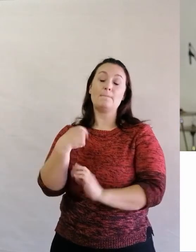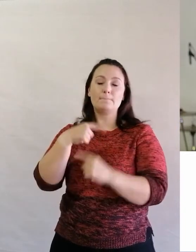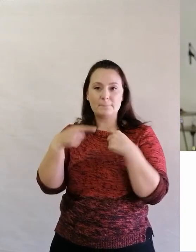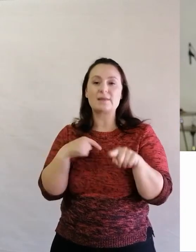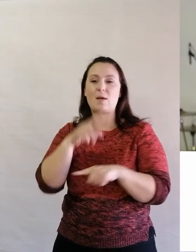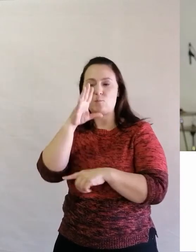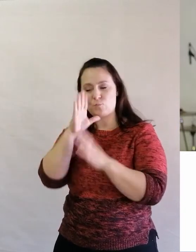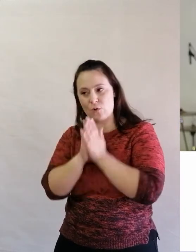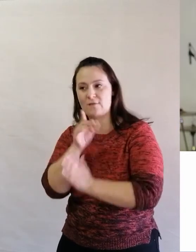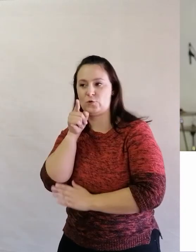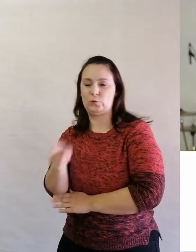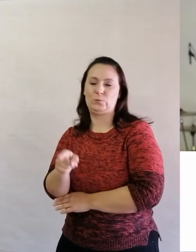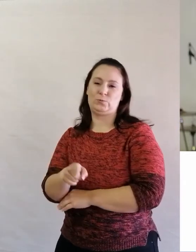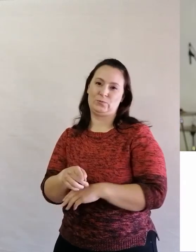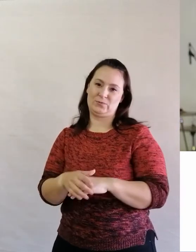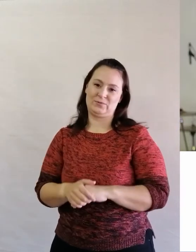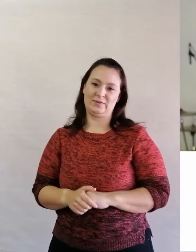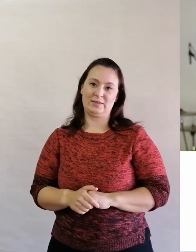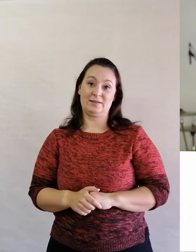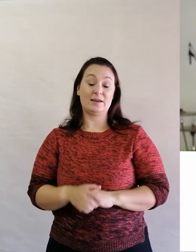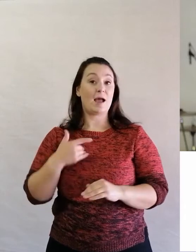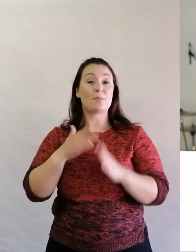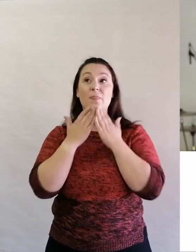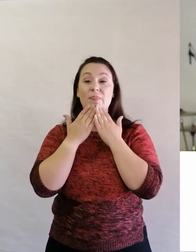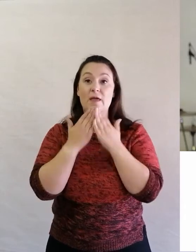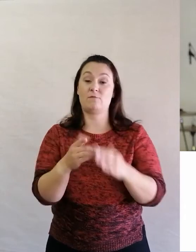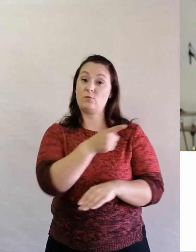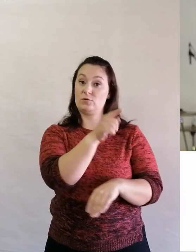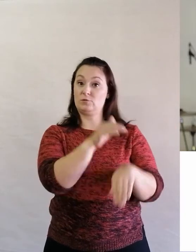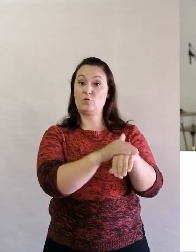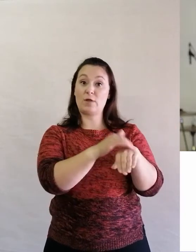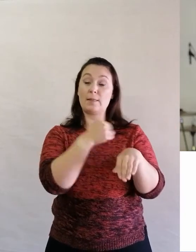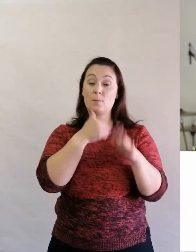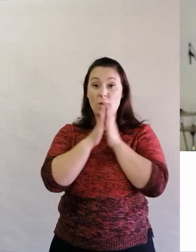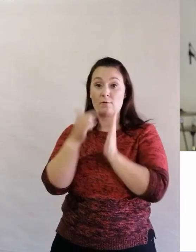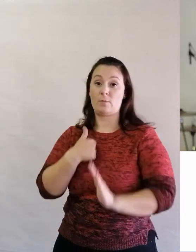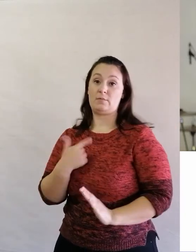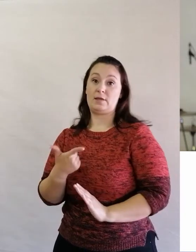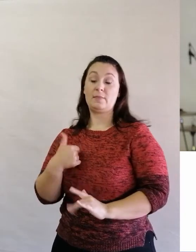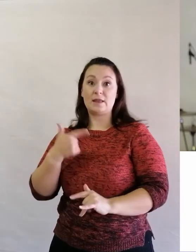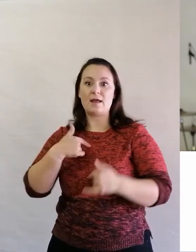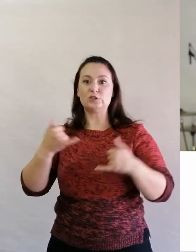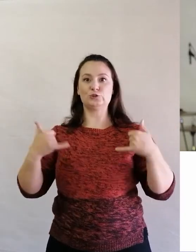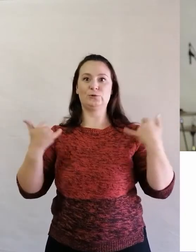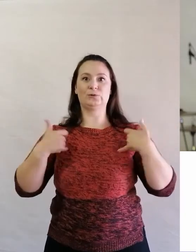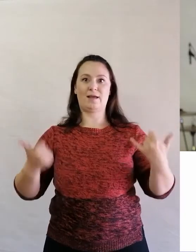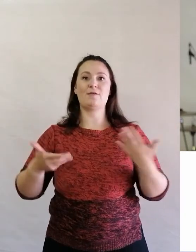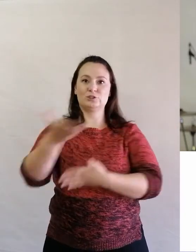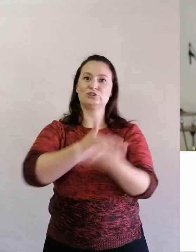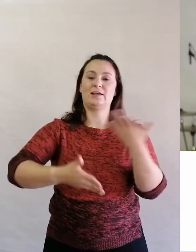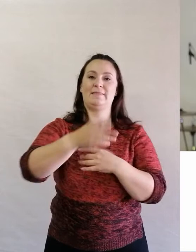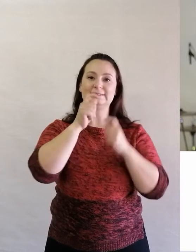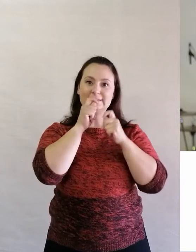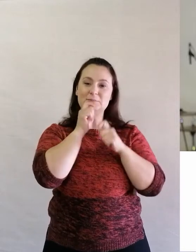were the seeds for my conversion. And I'm thankful for that. And so with joy, I was able to share my testimony with